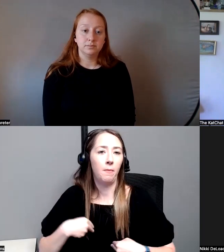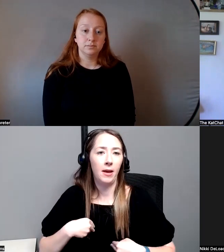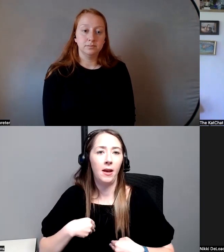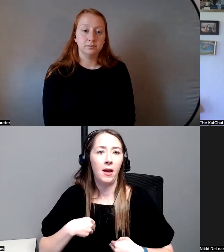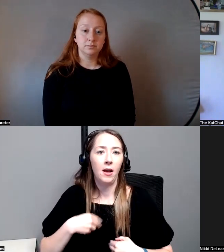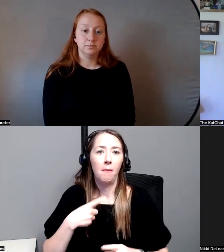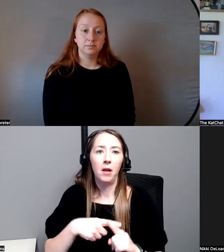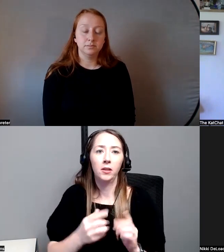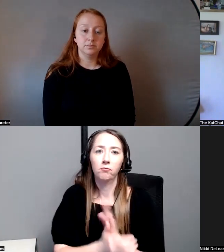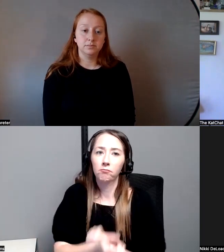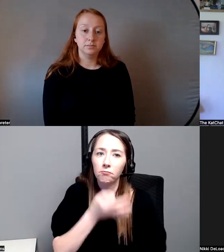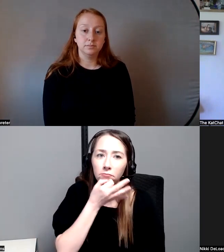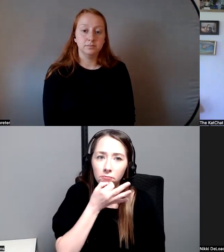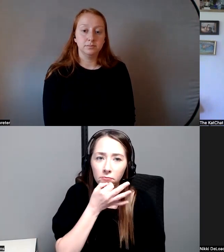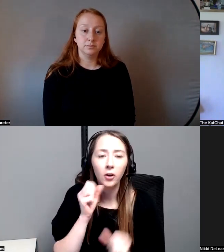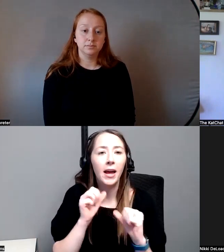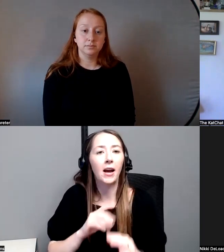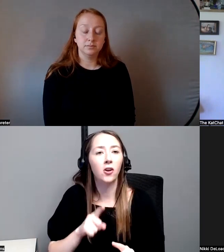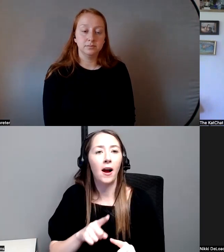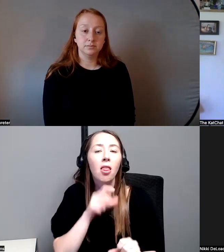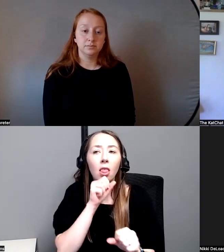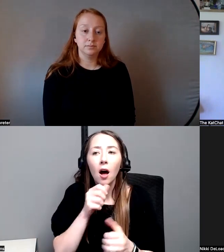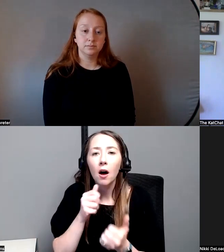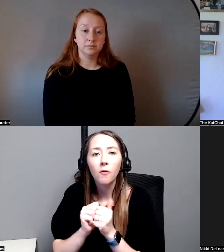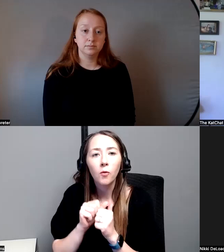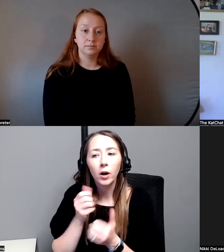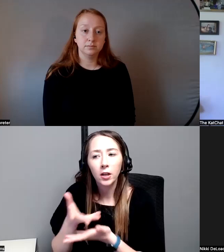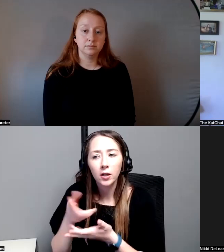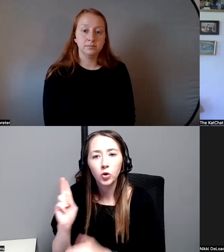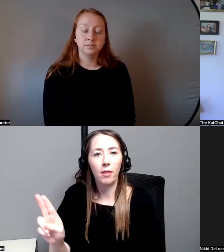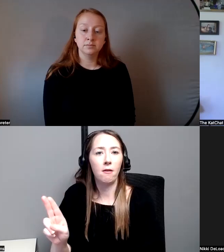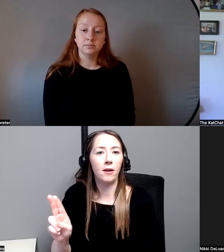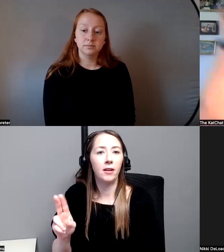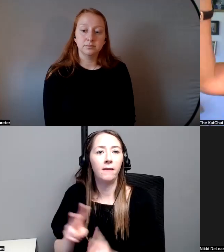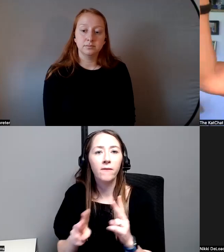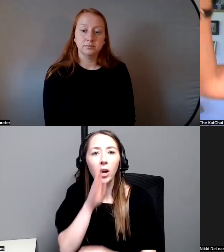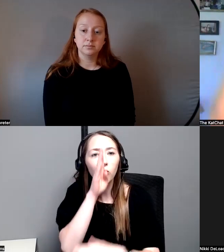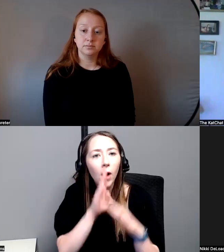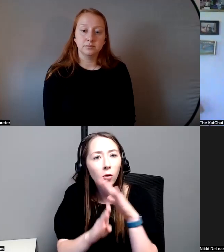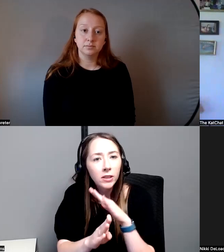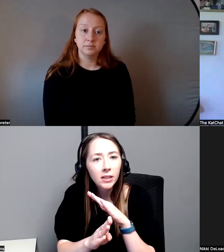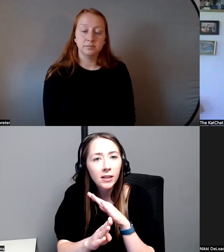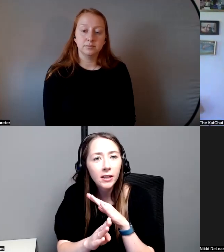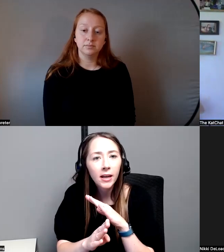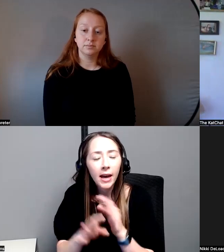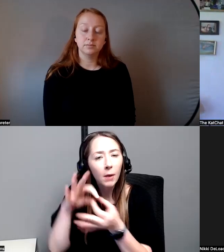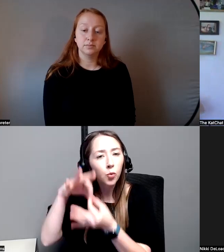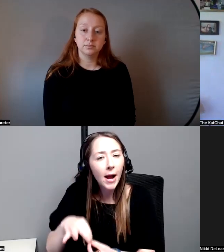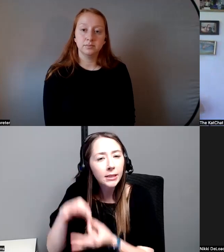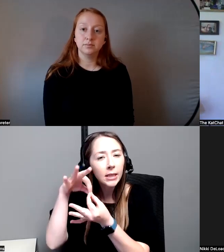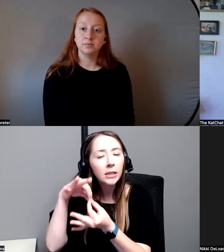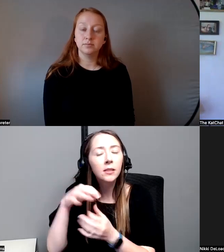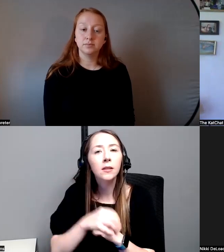actor. I loved working with him. He's so grounded and present